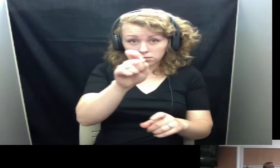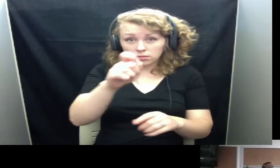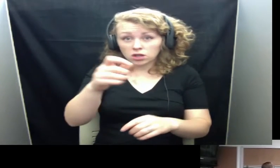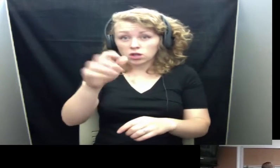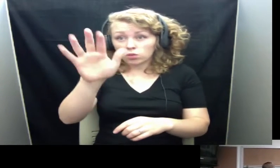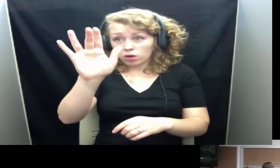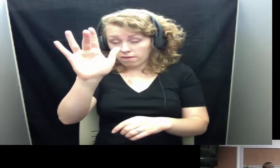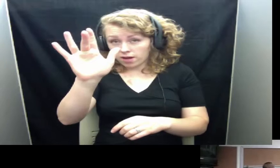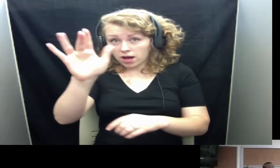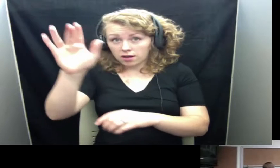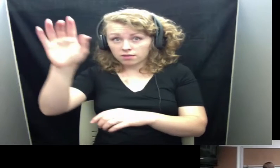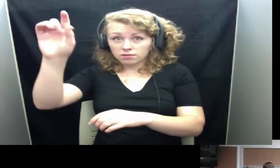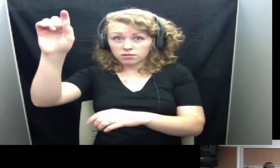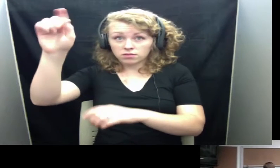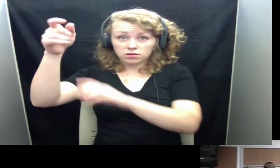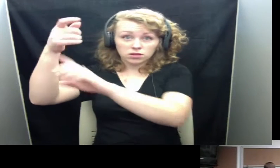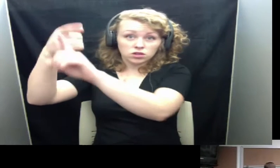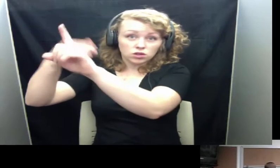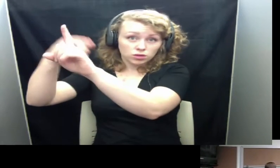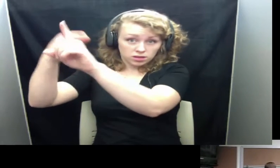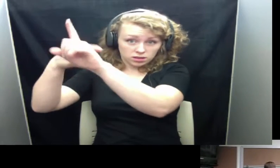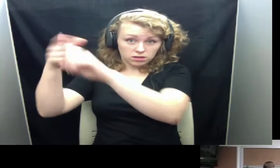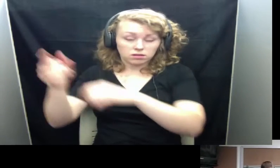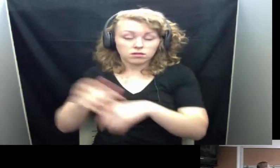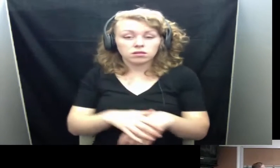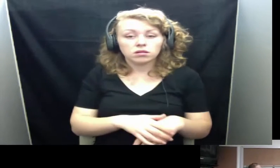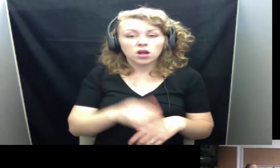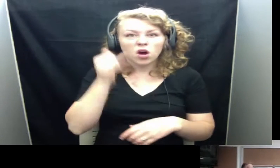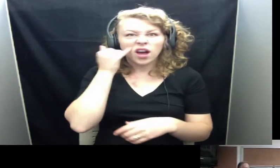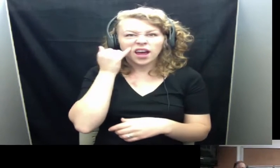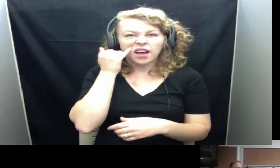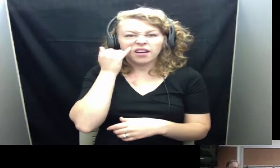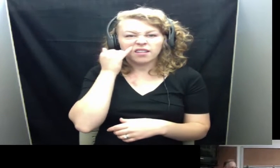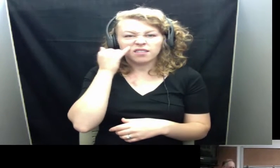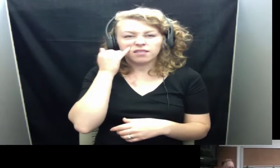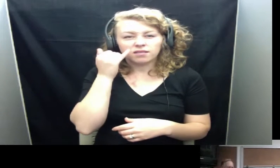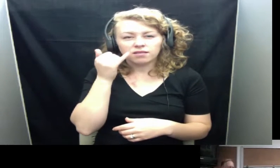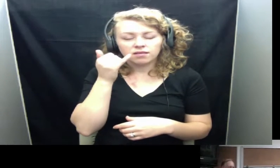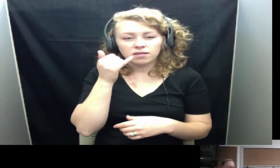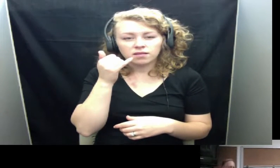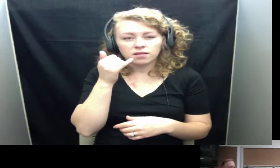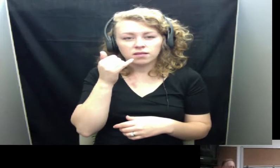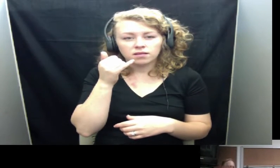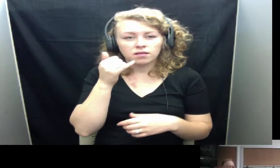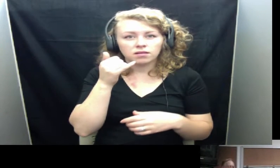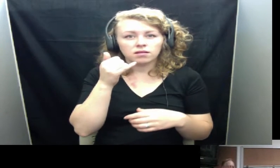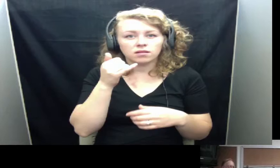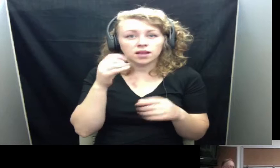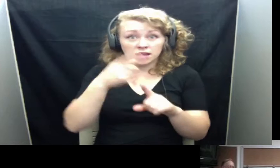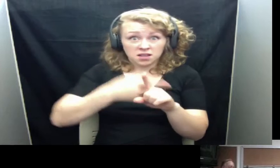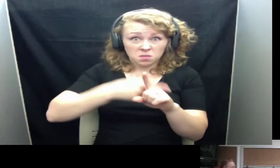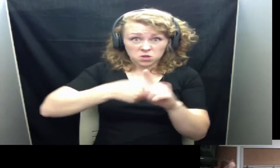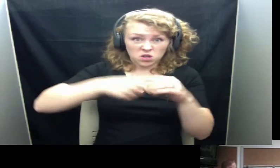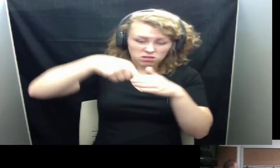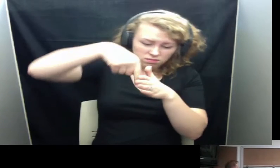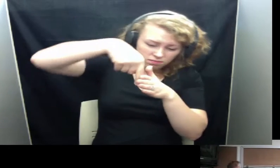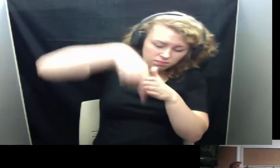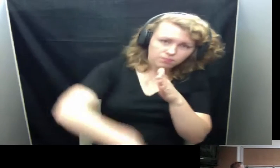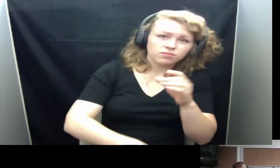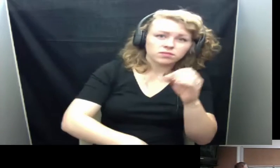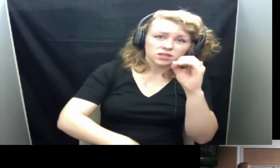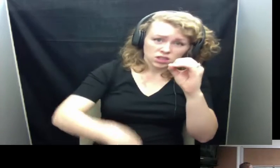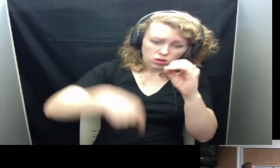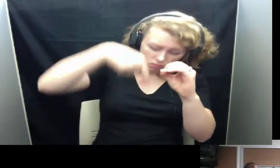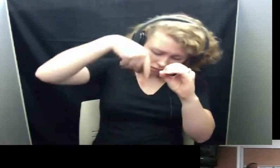degrees below 0. We probably wouldn't be in school if that were the case. How do we indicate